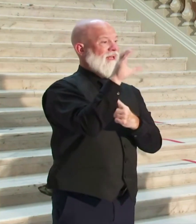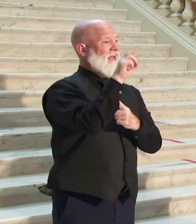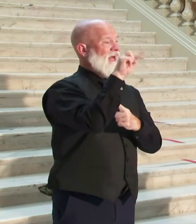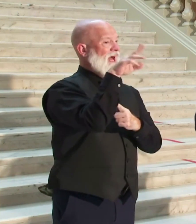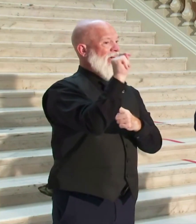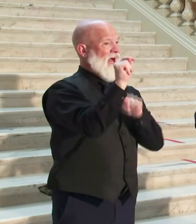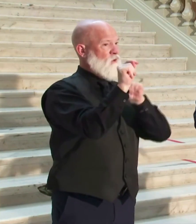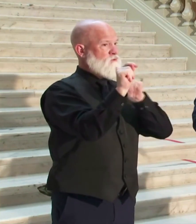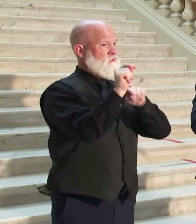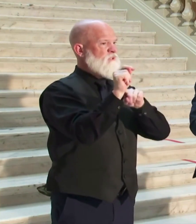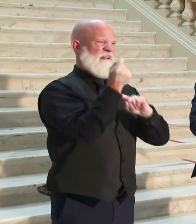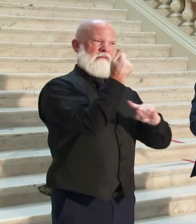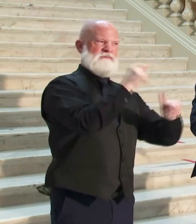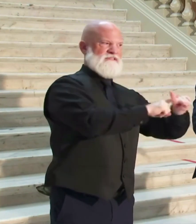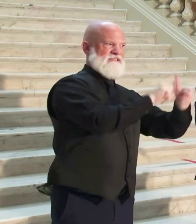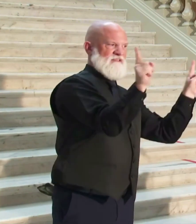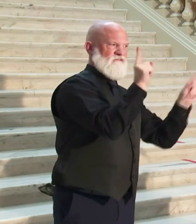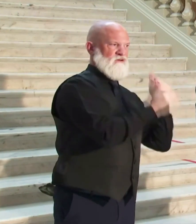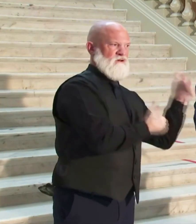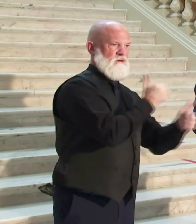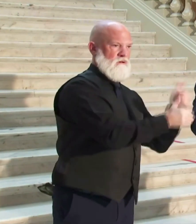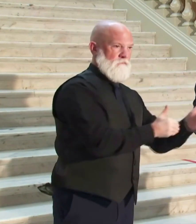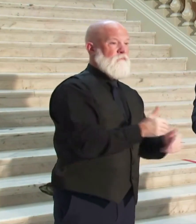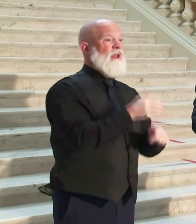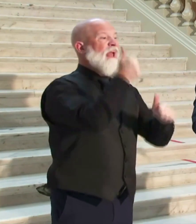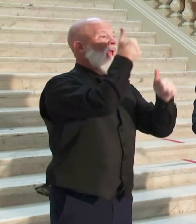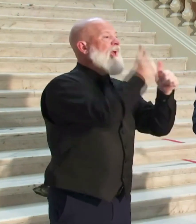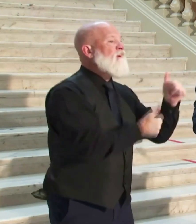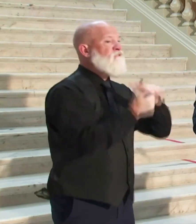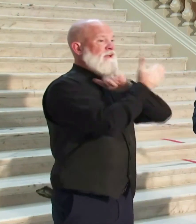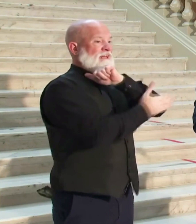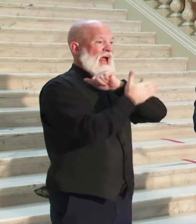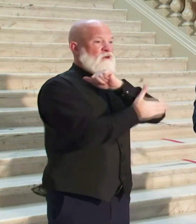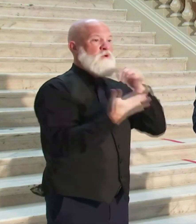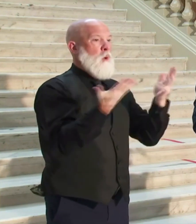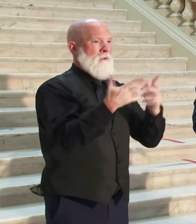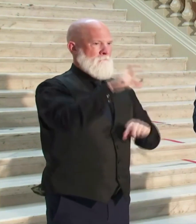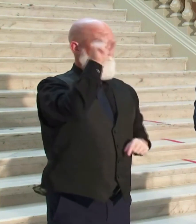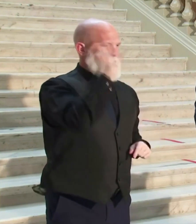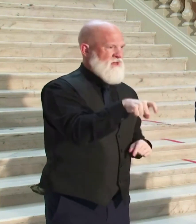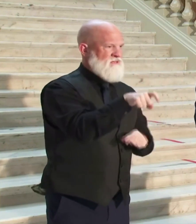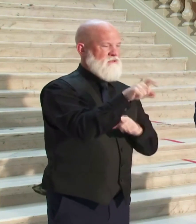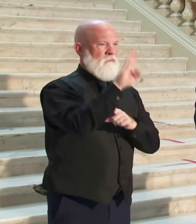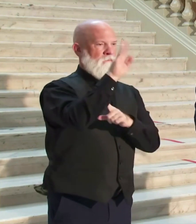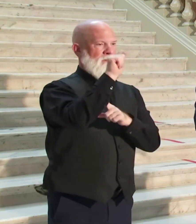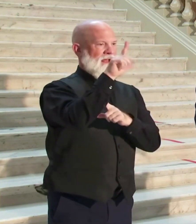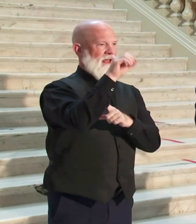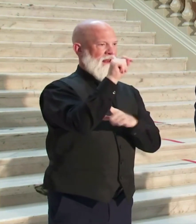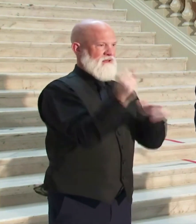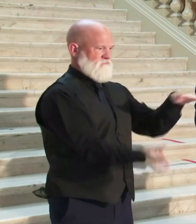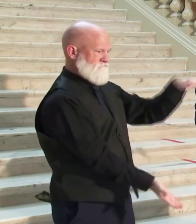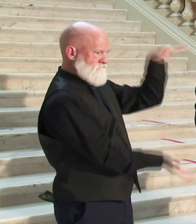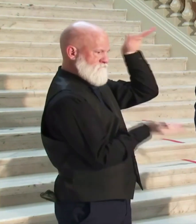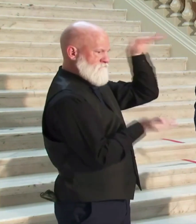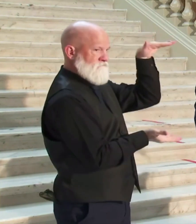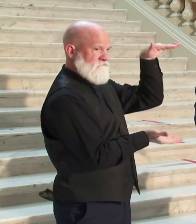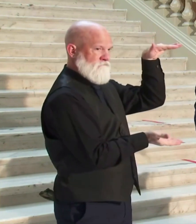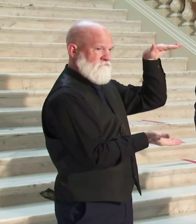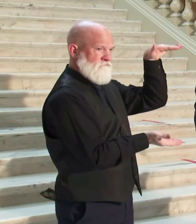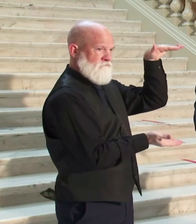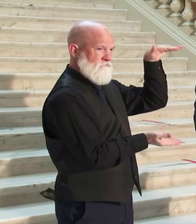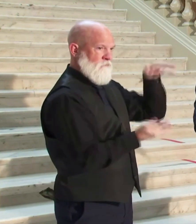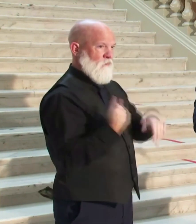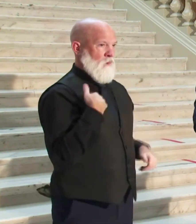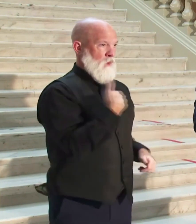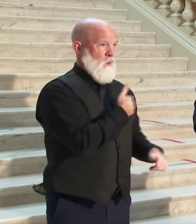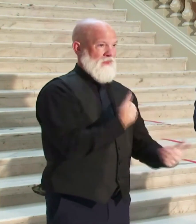board. Every county would have to get their ballots prepared. We did do the investment to provide a